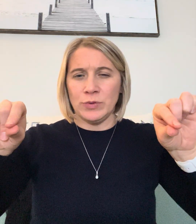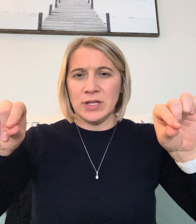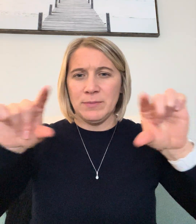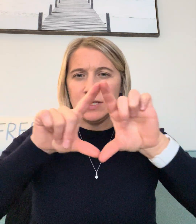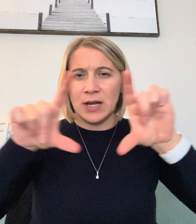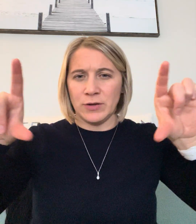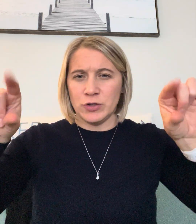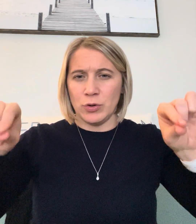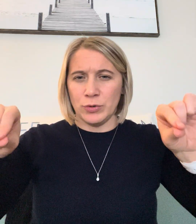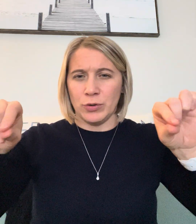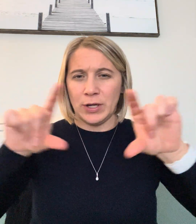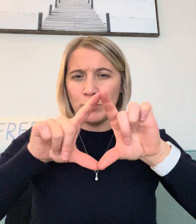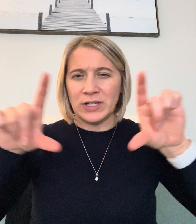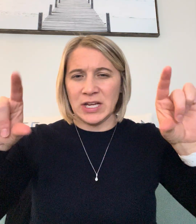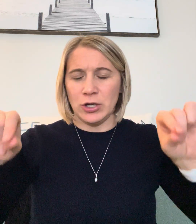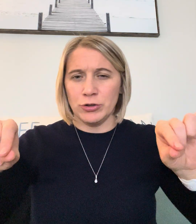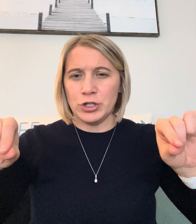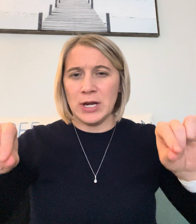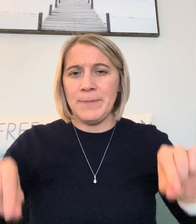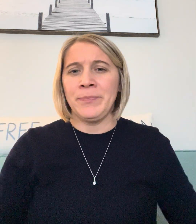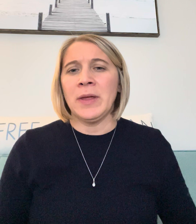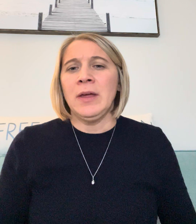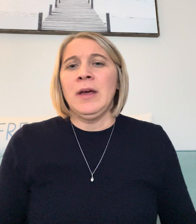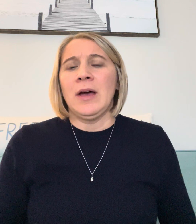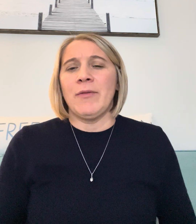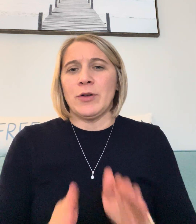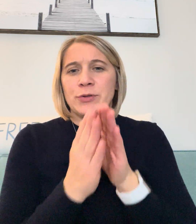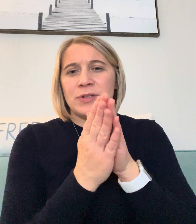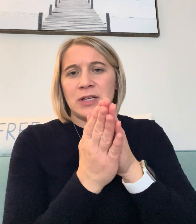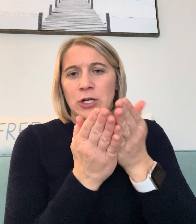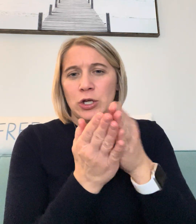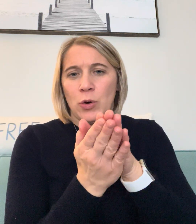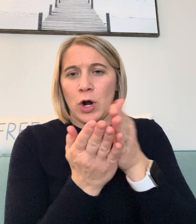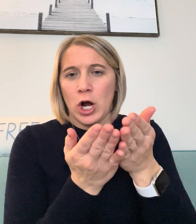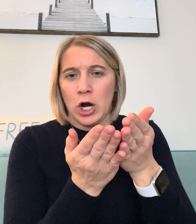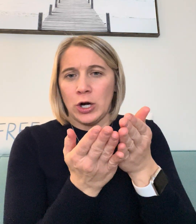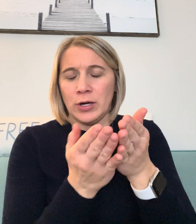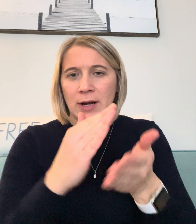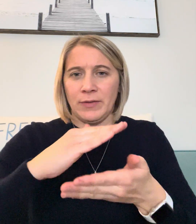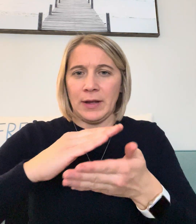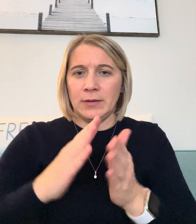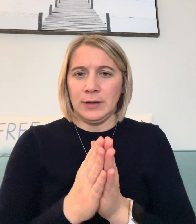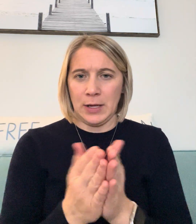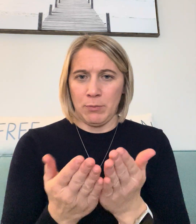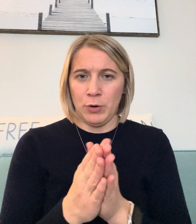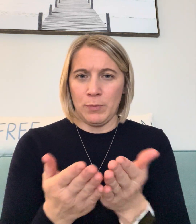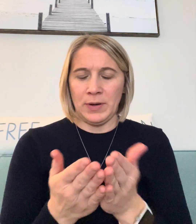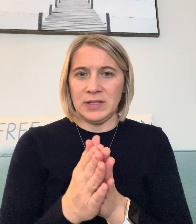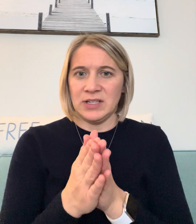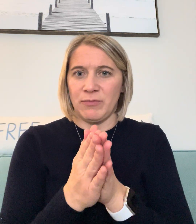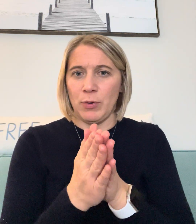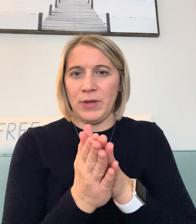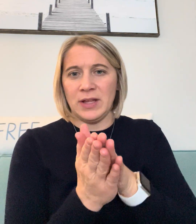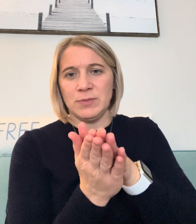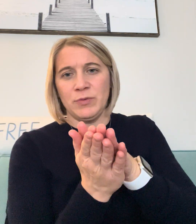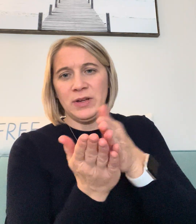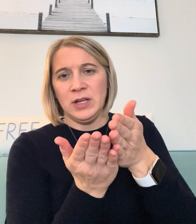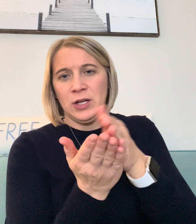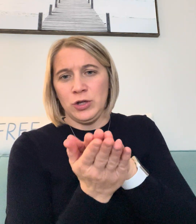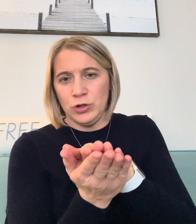them to kind of show, you know, like a rectangular shape. I've also seen, you know, a card kind of like a book, but instead of both hands moving, you usually